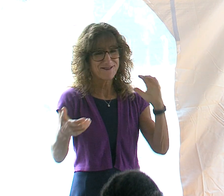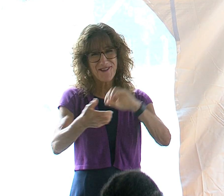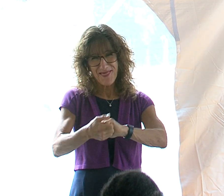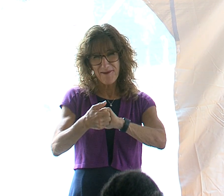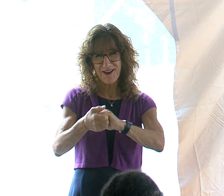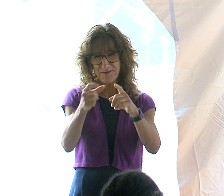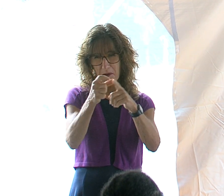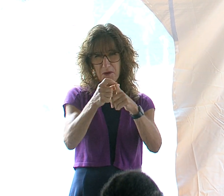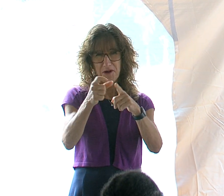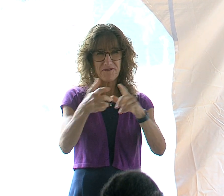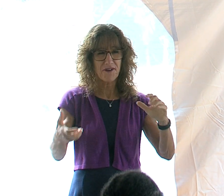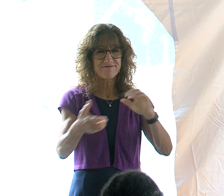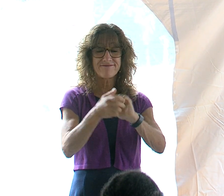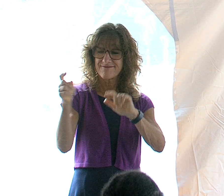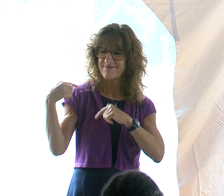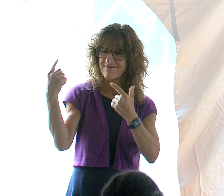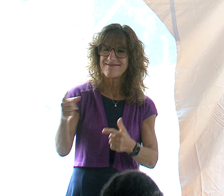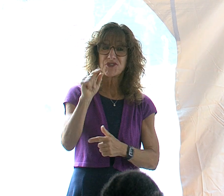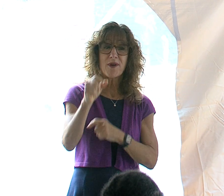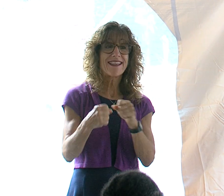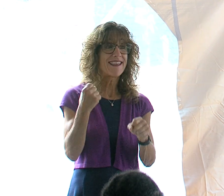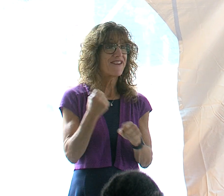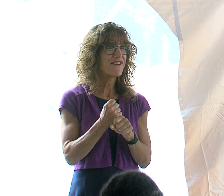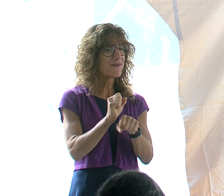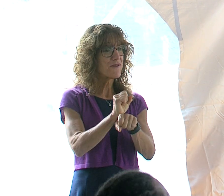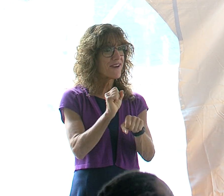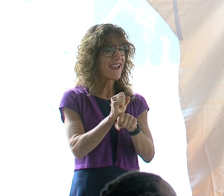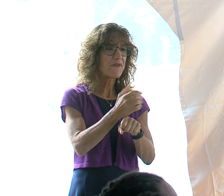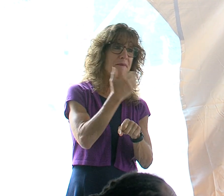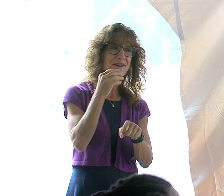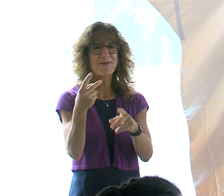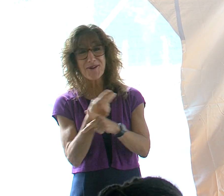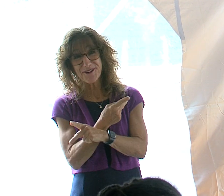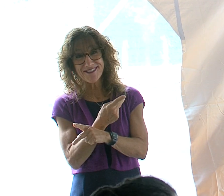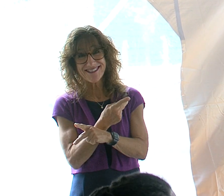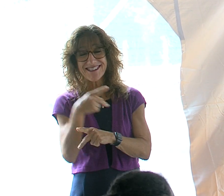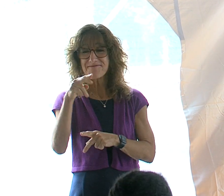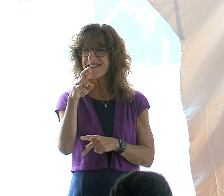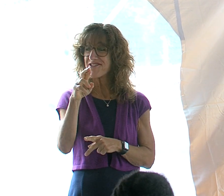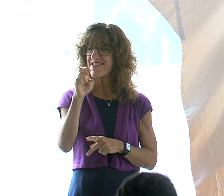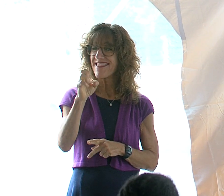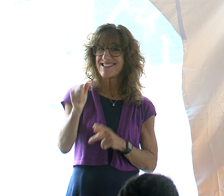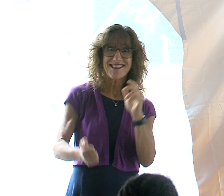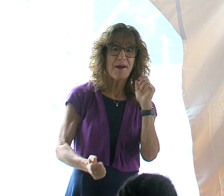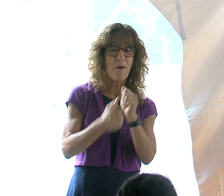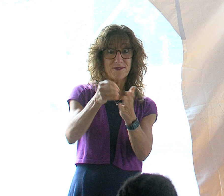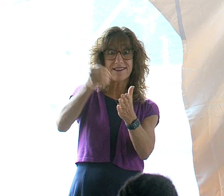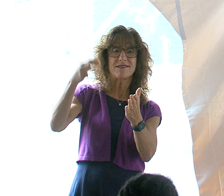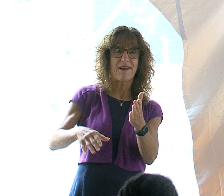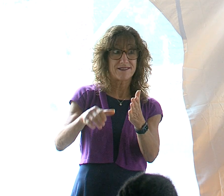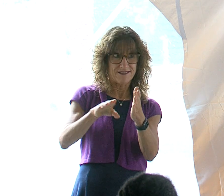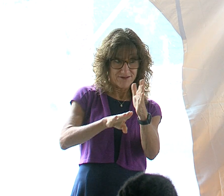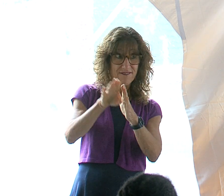collaboration. In my 20-year career in this industry, for better or worse, Peerless is the most expensive development